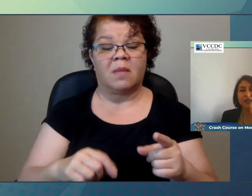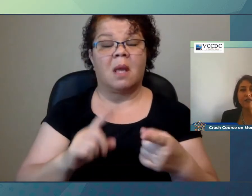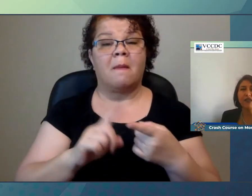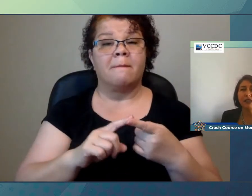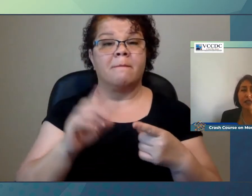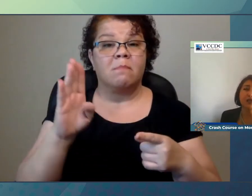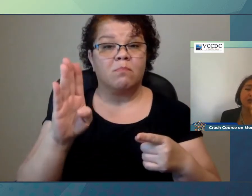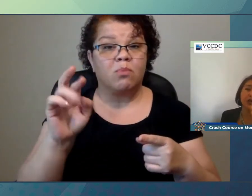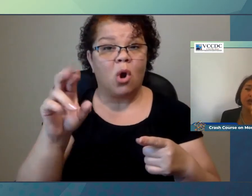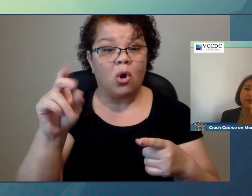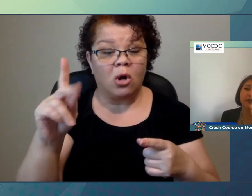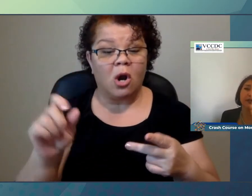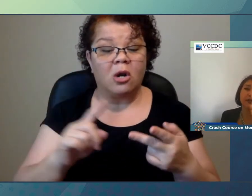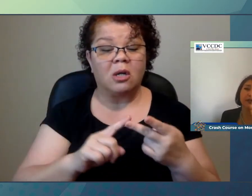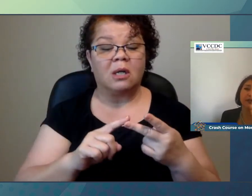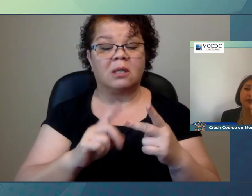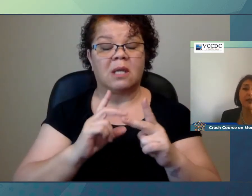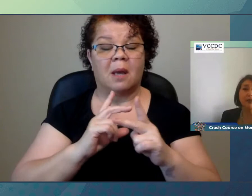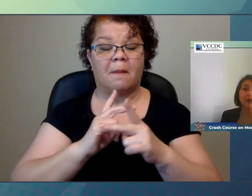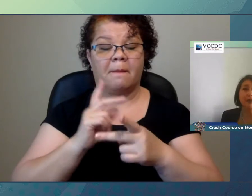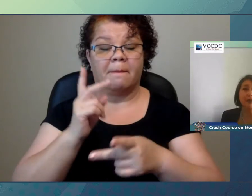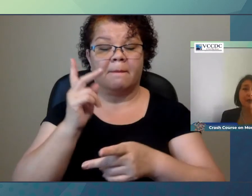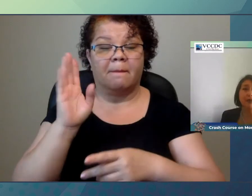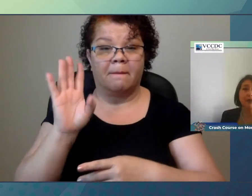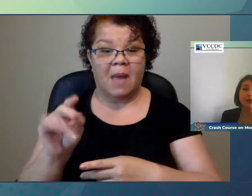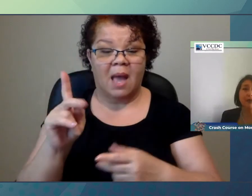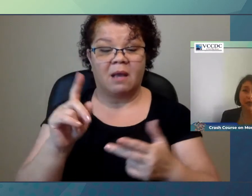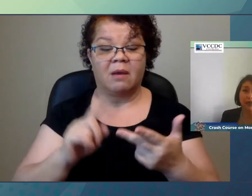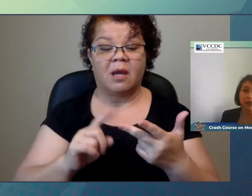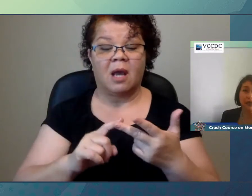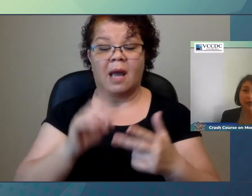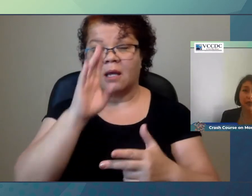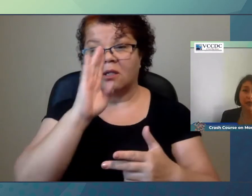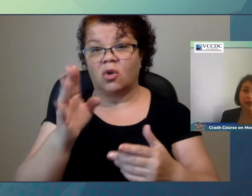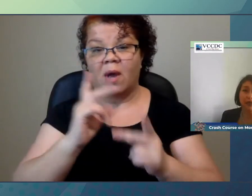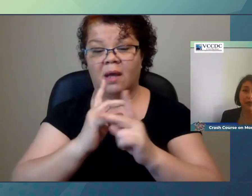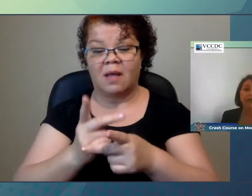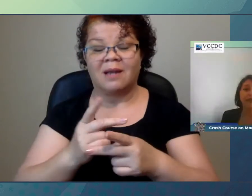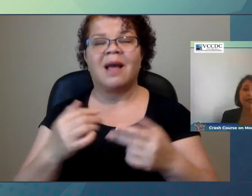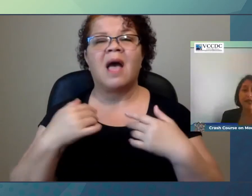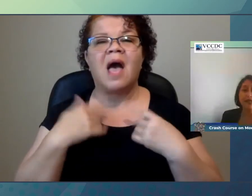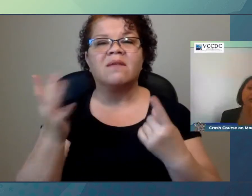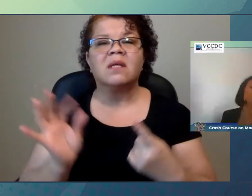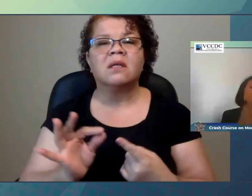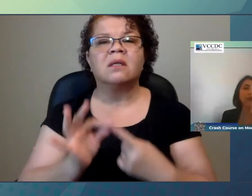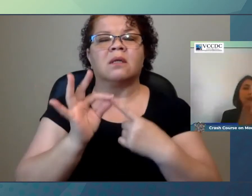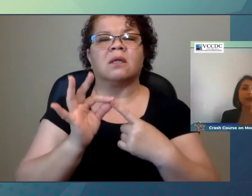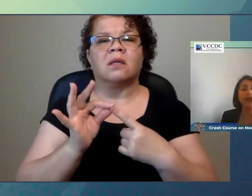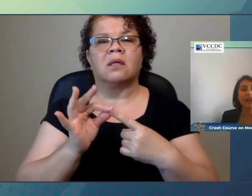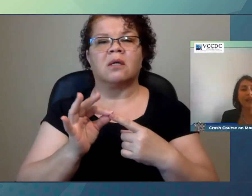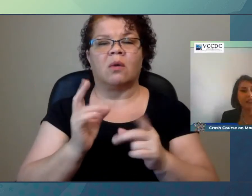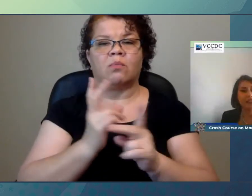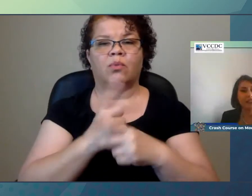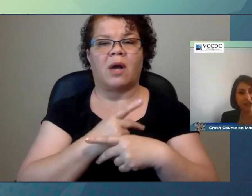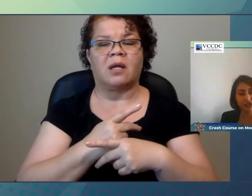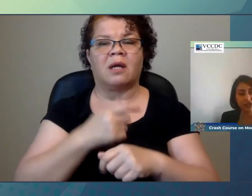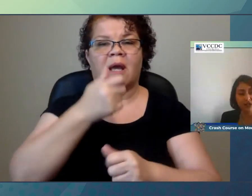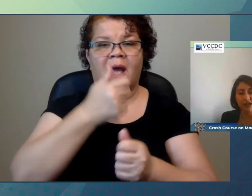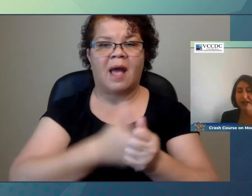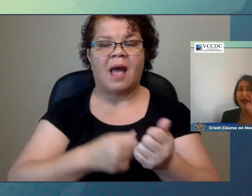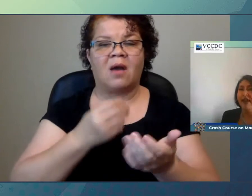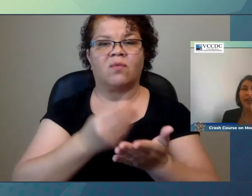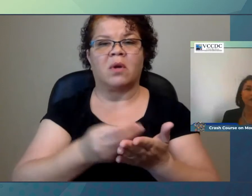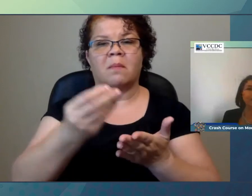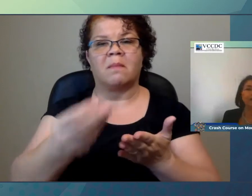offer specific niche products that may suit your particular needs. Every single buyer has a